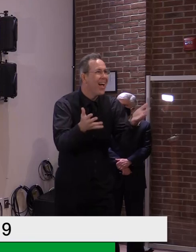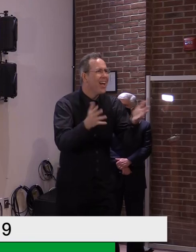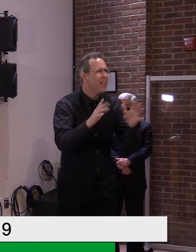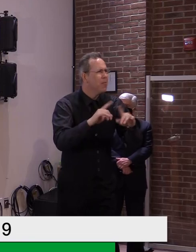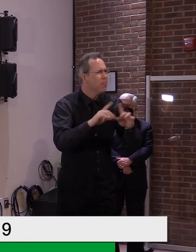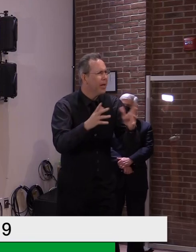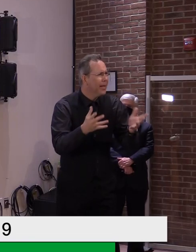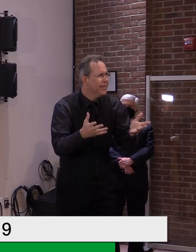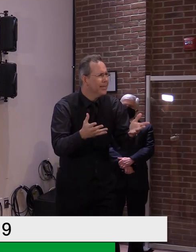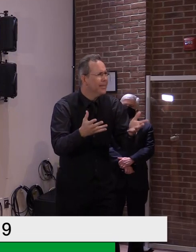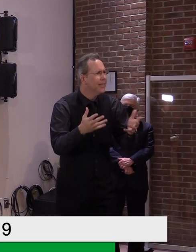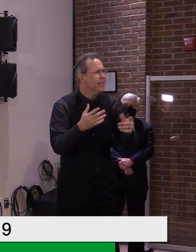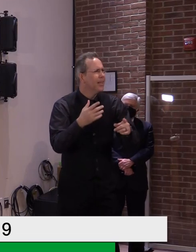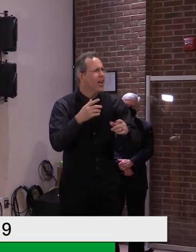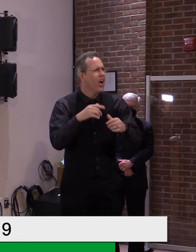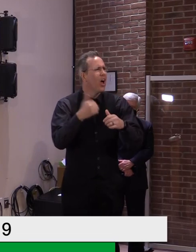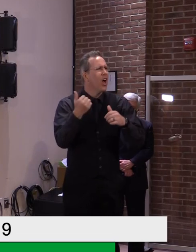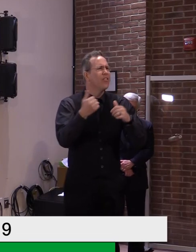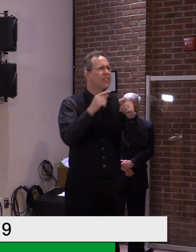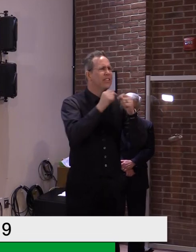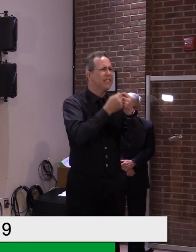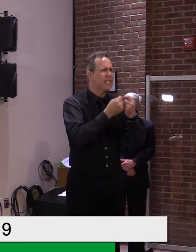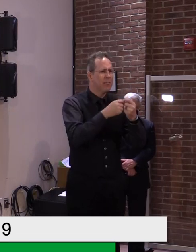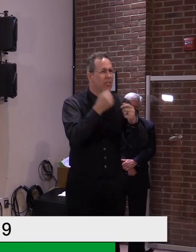when other teams in the northern part of the